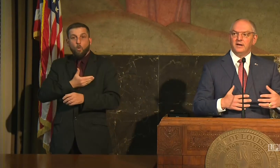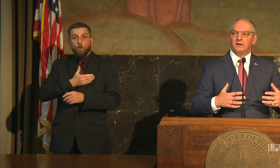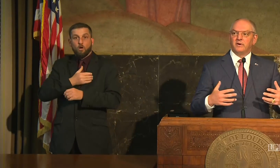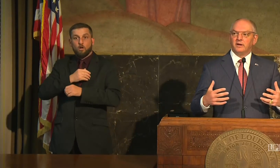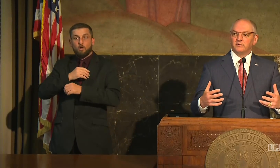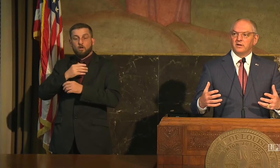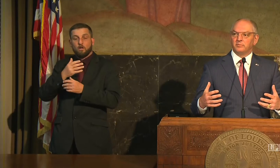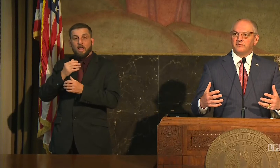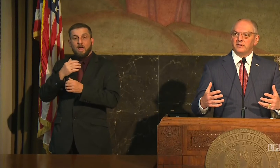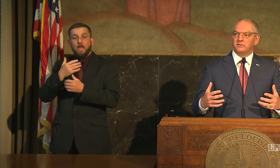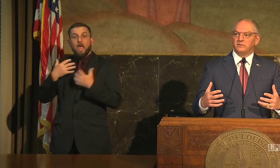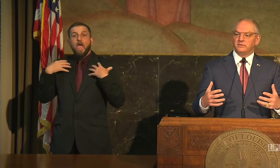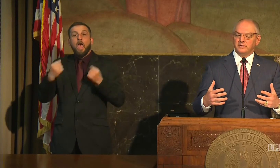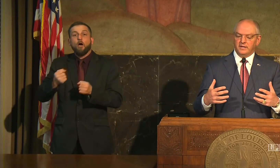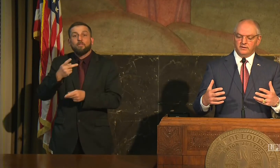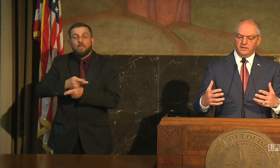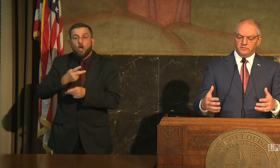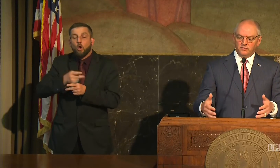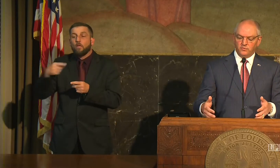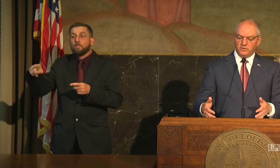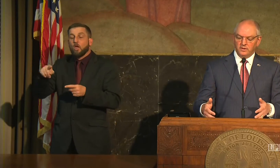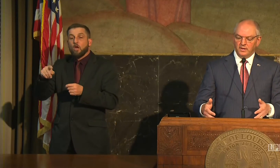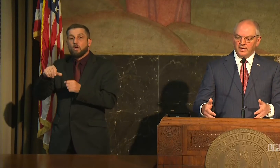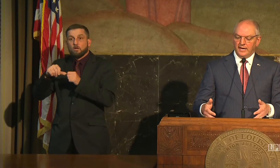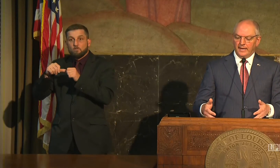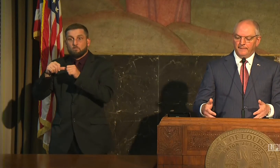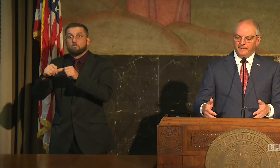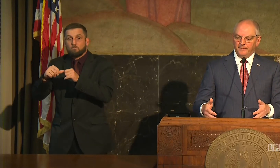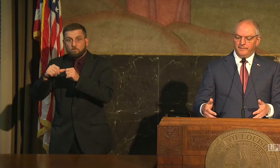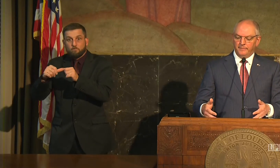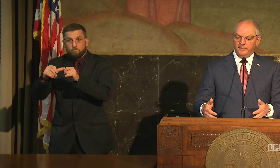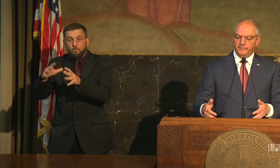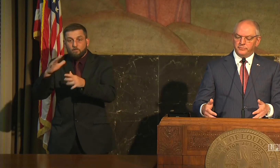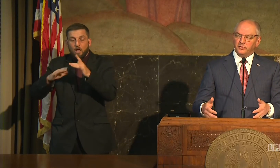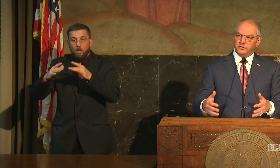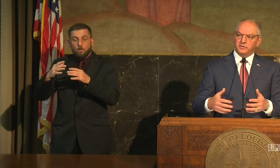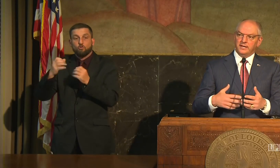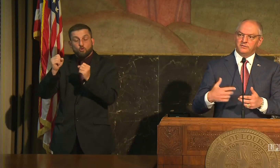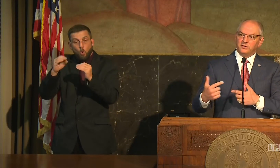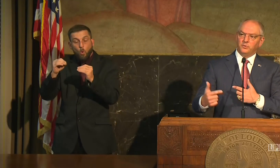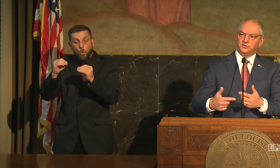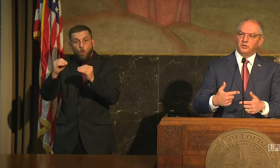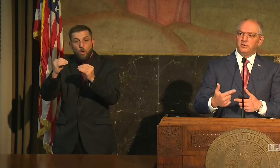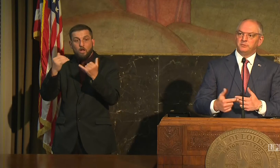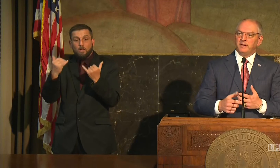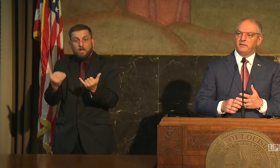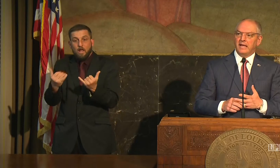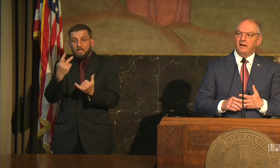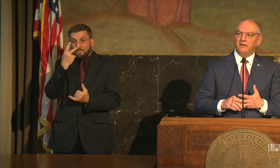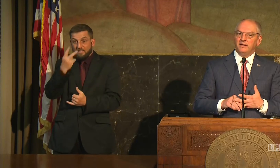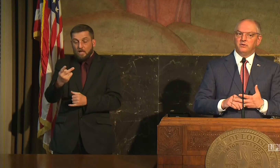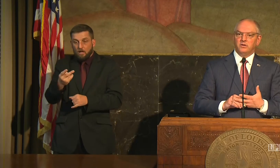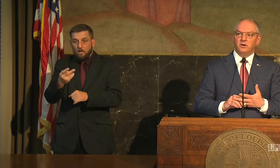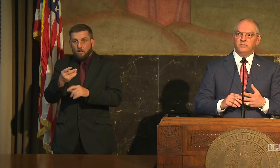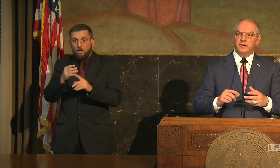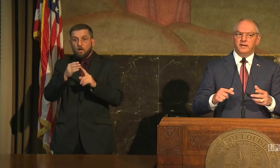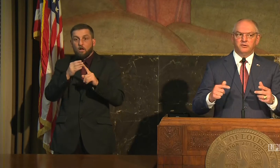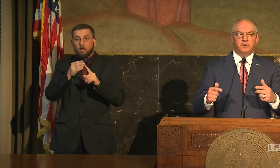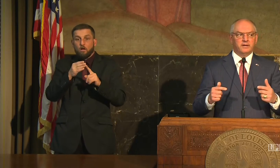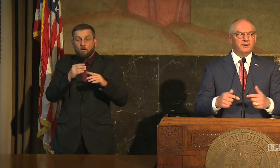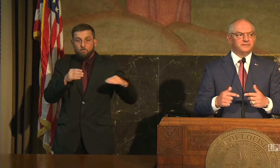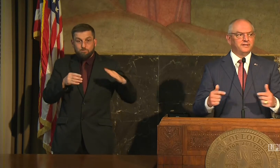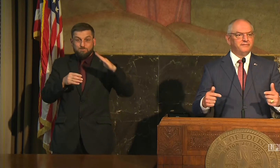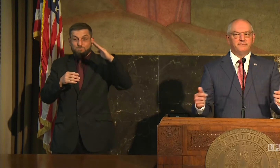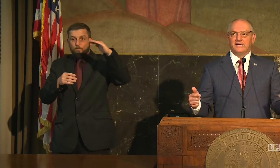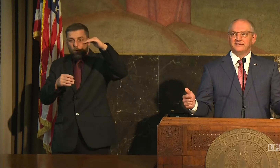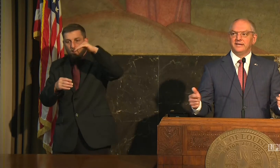stamina of our healthcare professionals and so forth. So to see us doing so much better now and to know that it